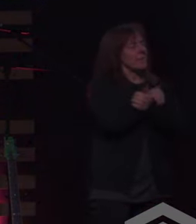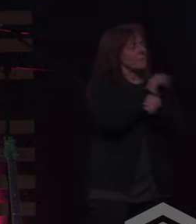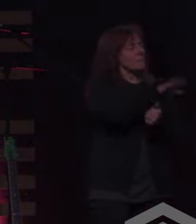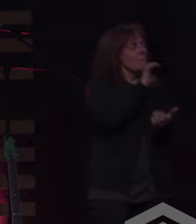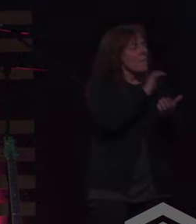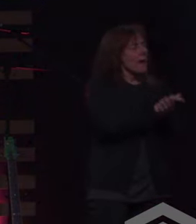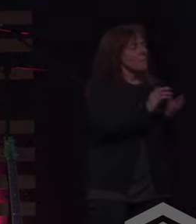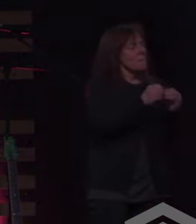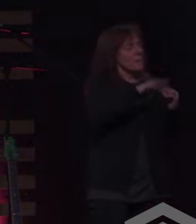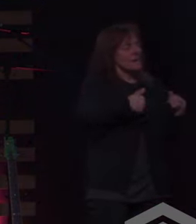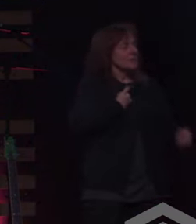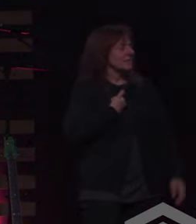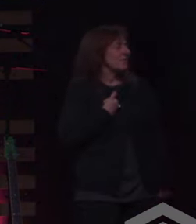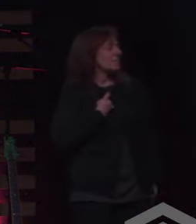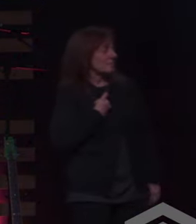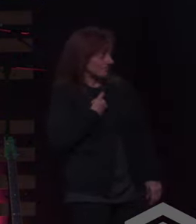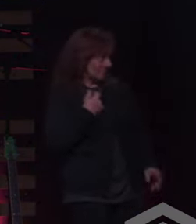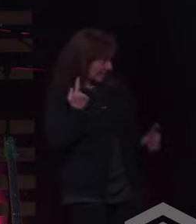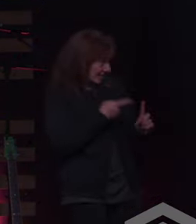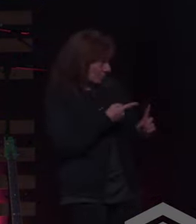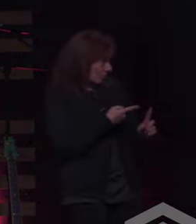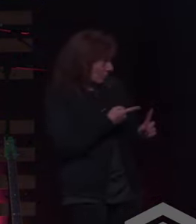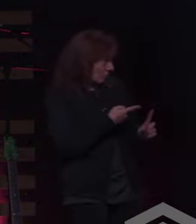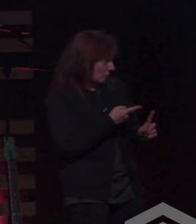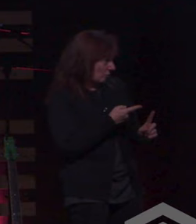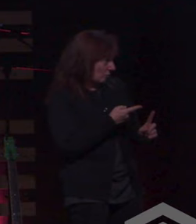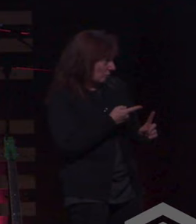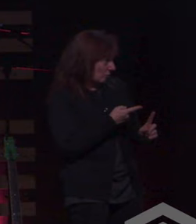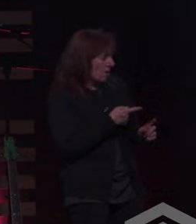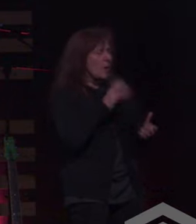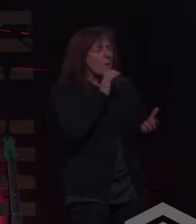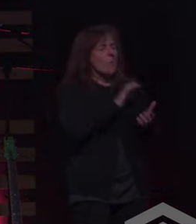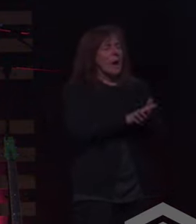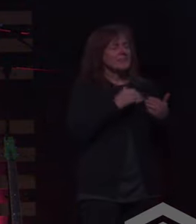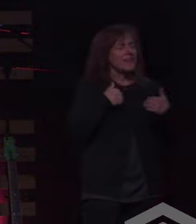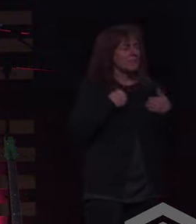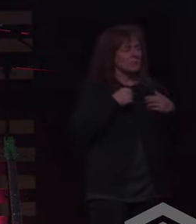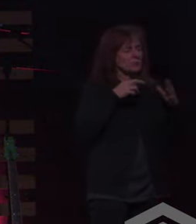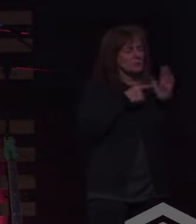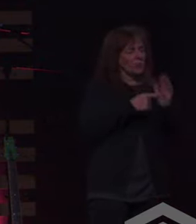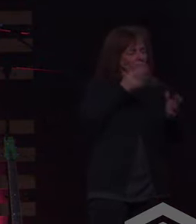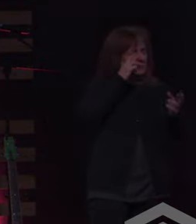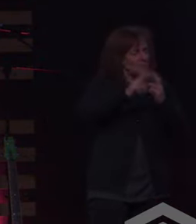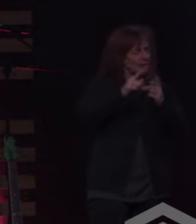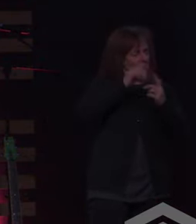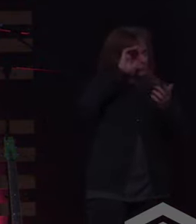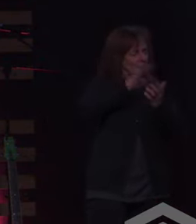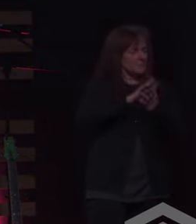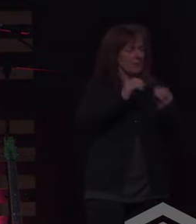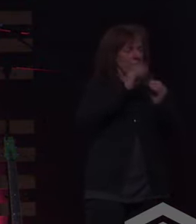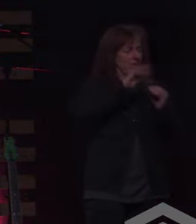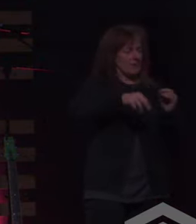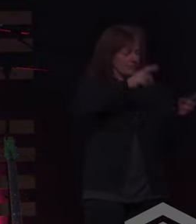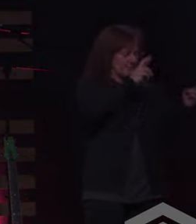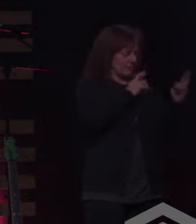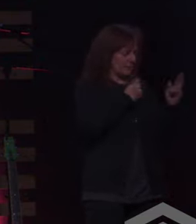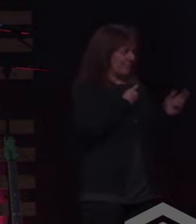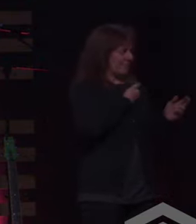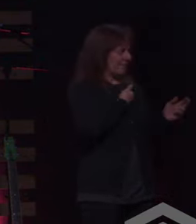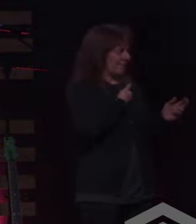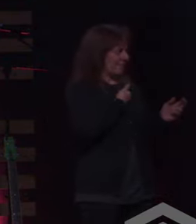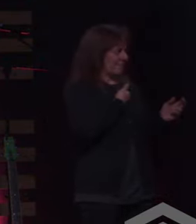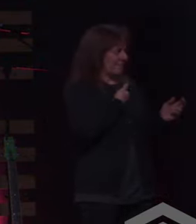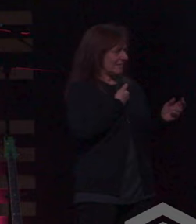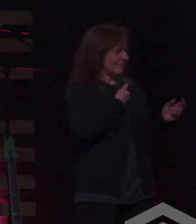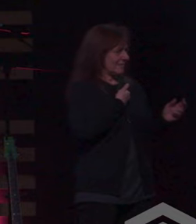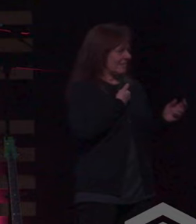wife more than you love yourself? Wife, how intentional have you been about showing respect to your husband more so than you would ever show to yourself?